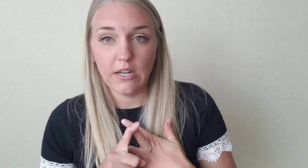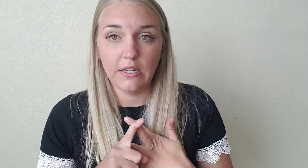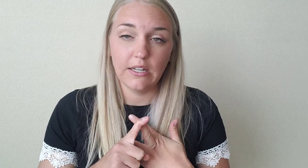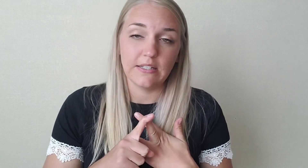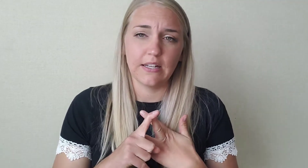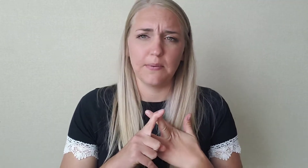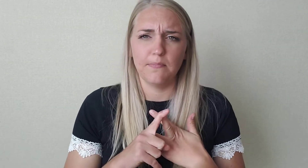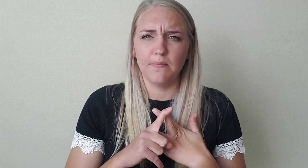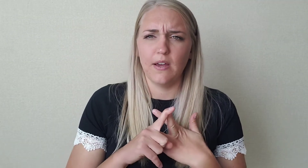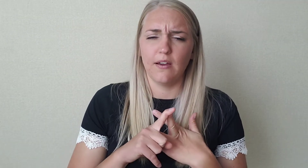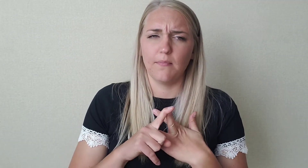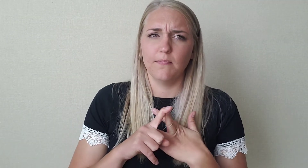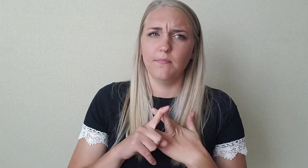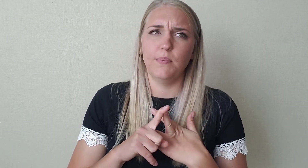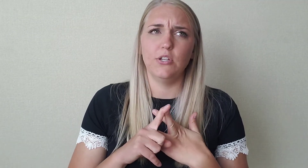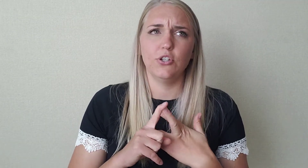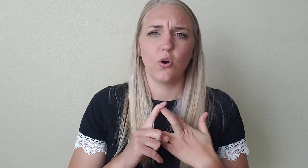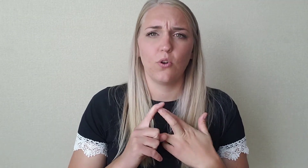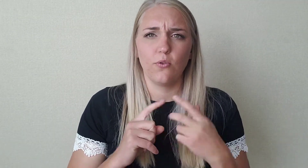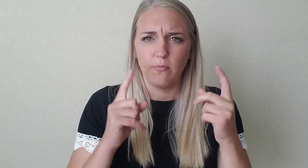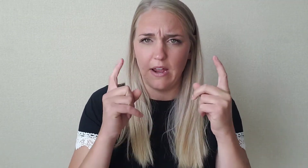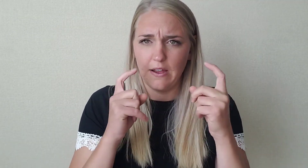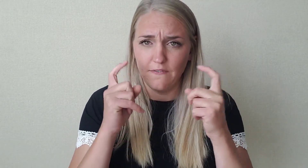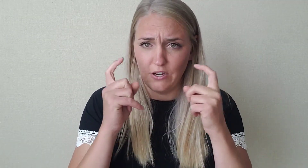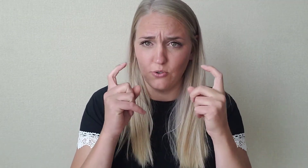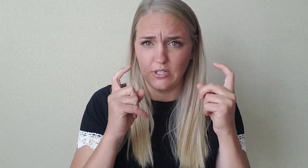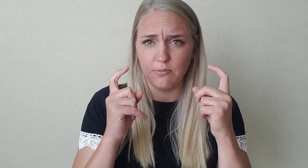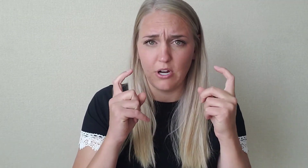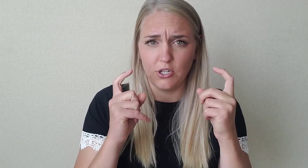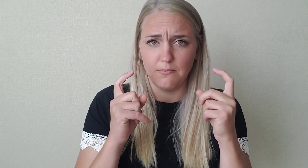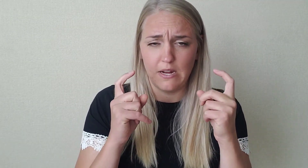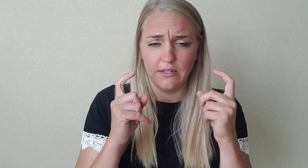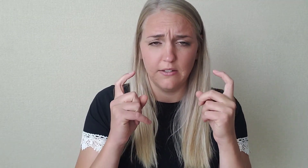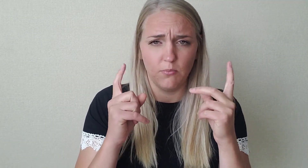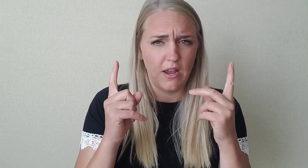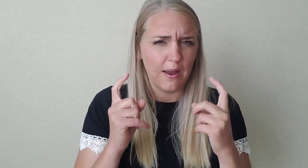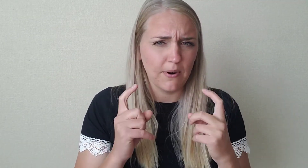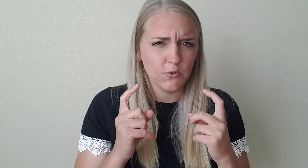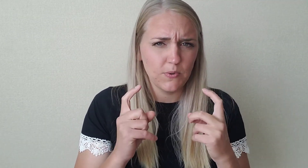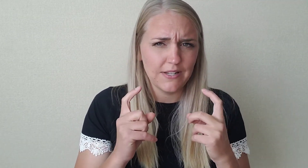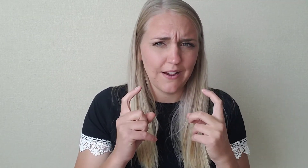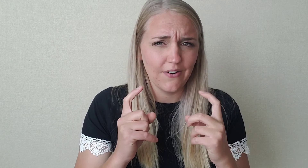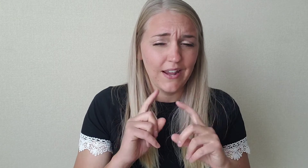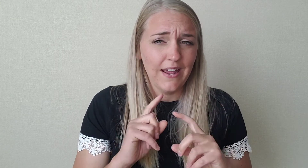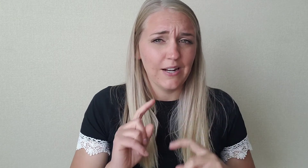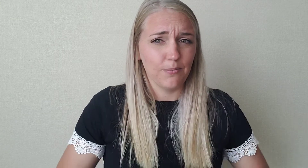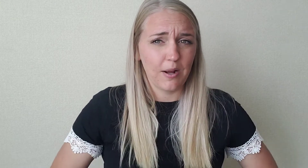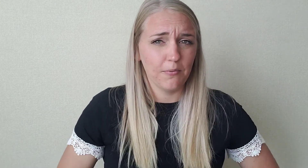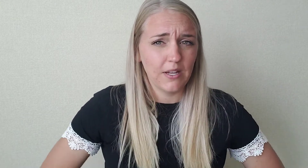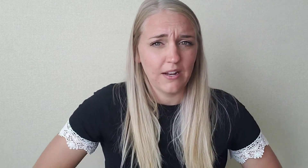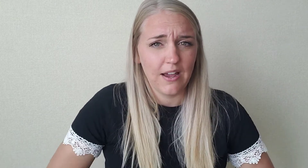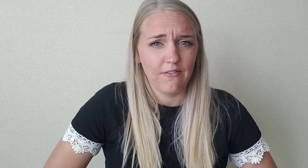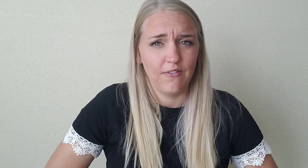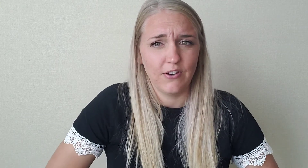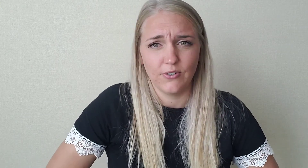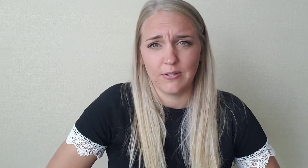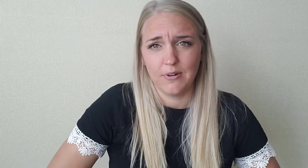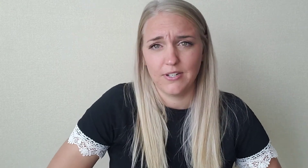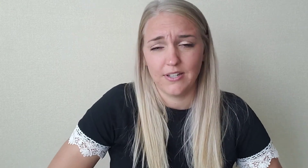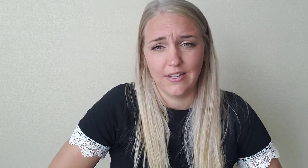Doubting is going to be shown through my facial expression mainly. So my eyebrows will be down. I'm probably going to have a facial expression like